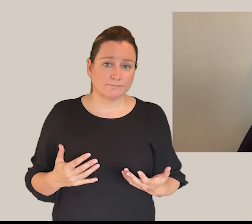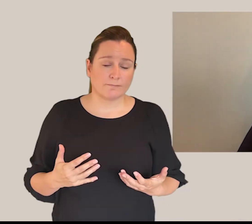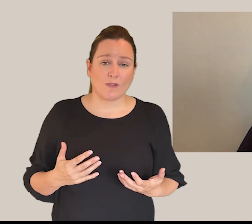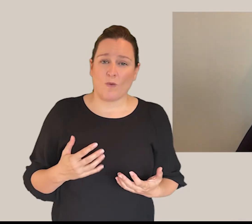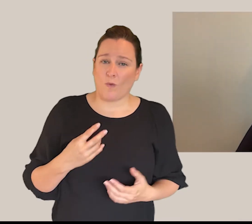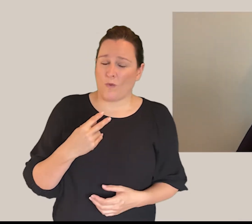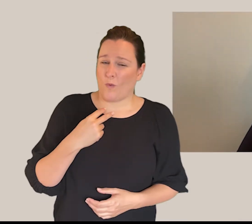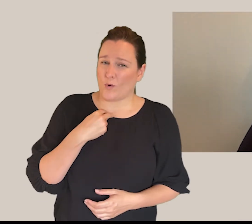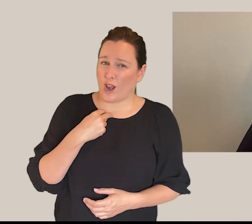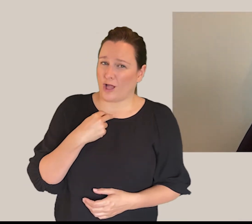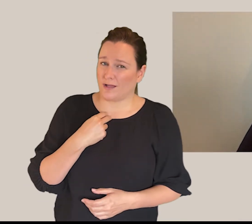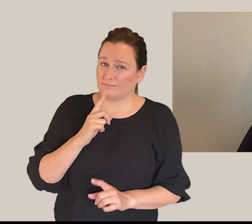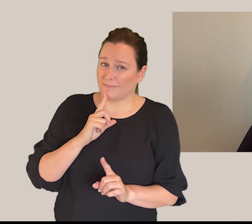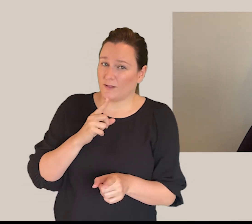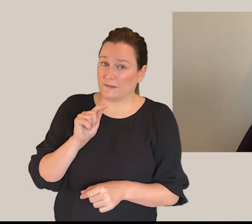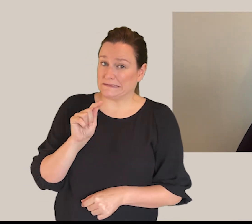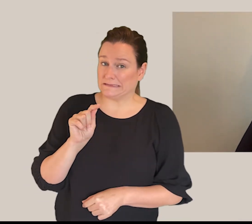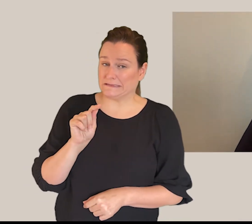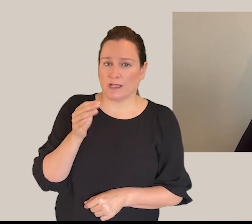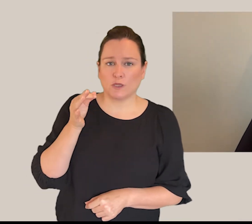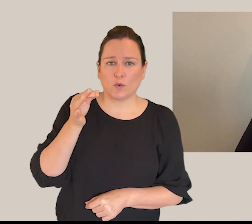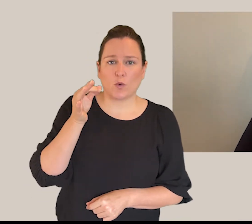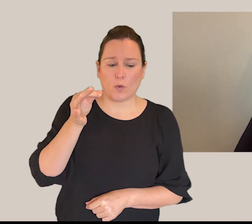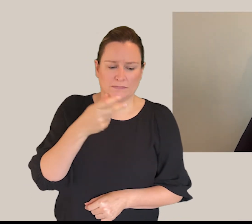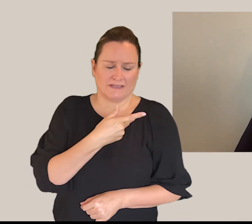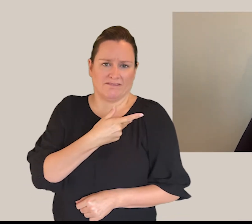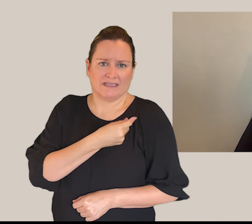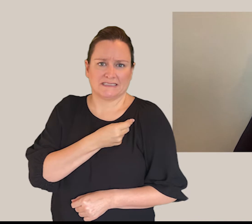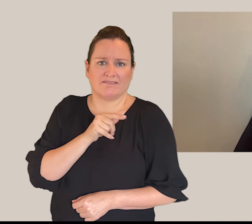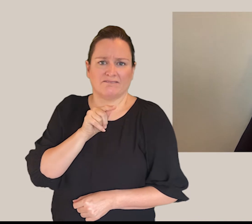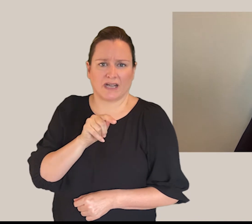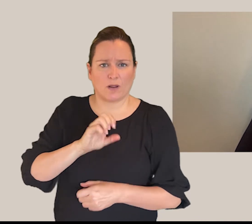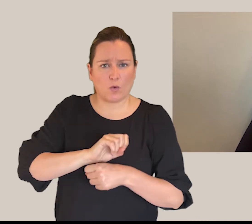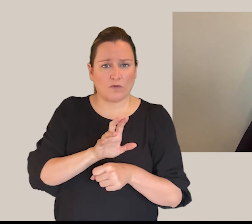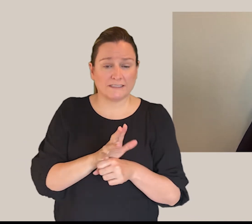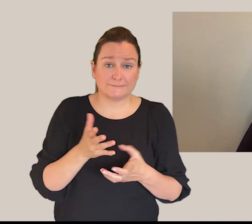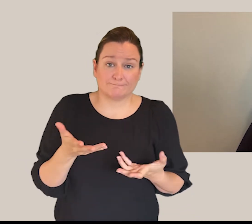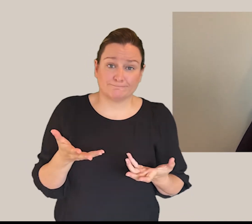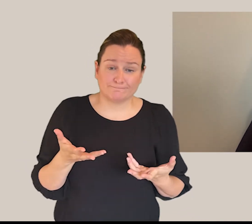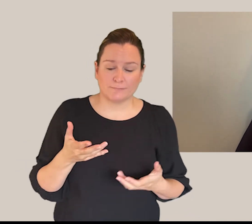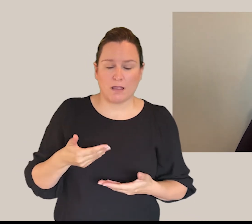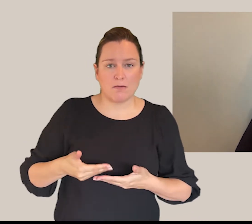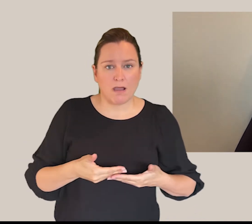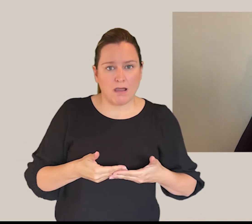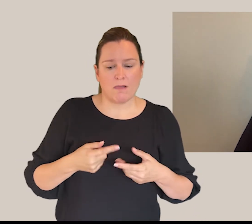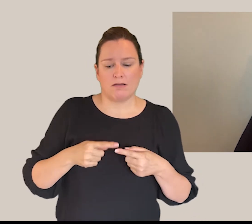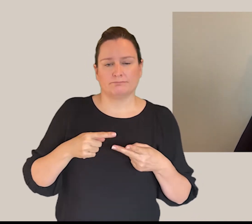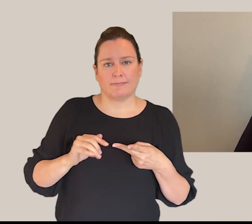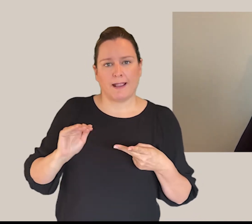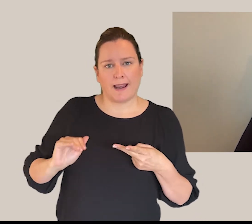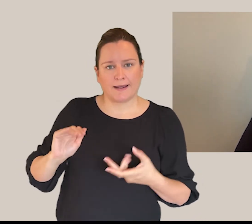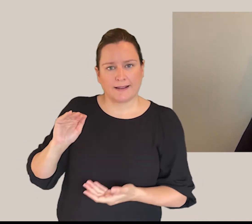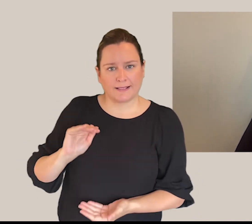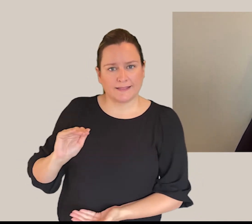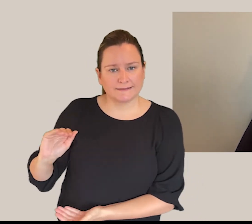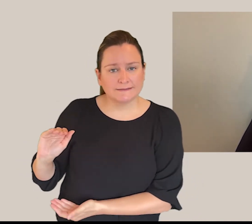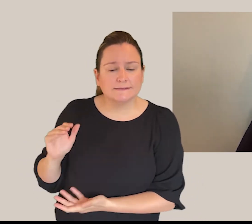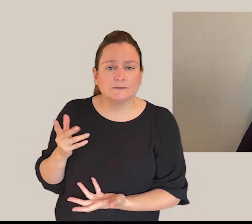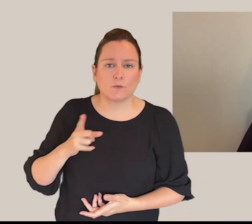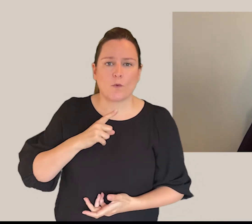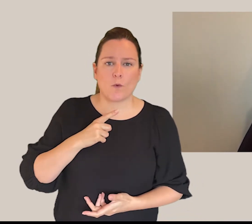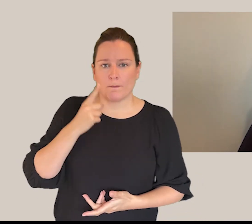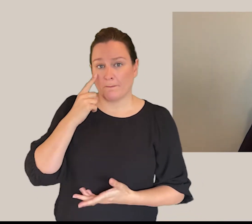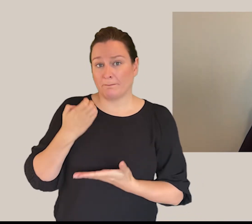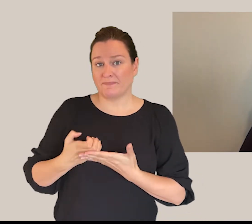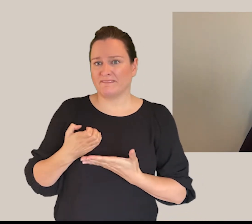Unfortunately, I'm unable to comment on the future of COVID vaccination for infants and toddlers due to limited evidence. But what